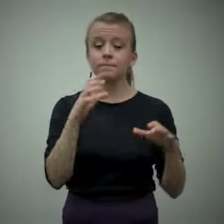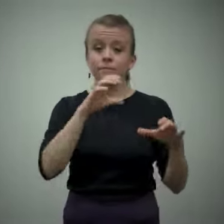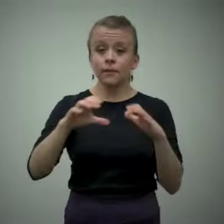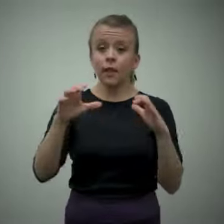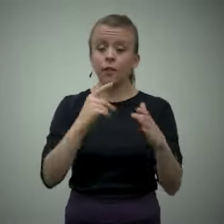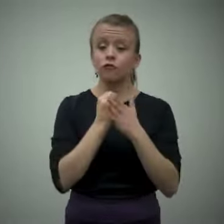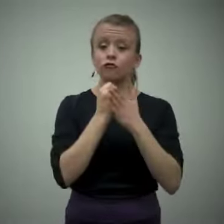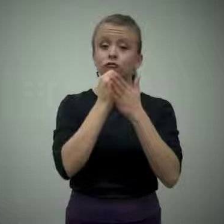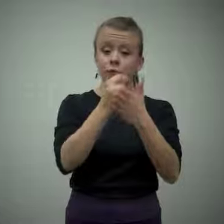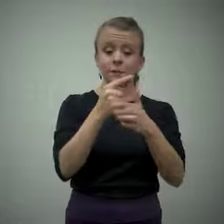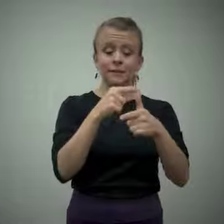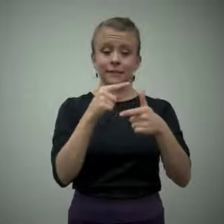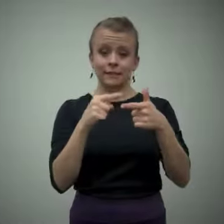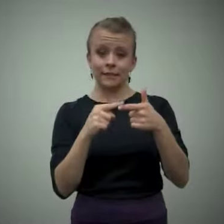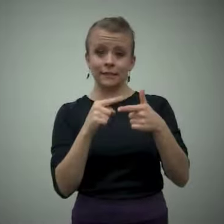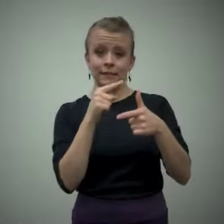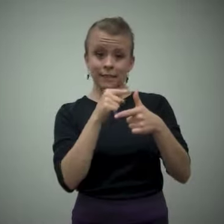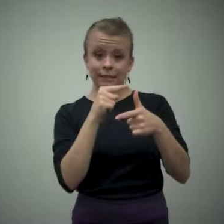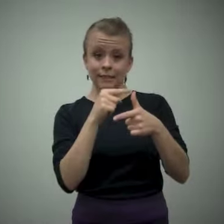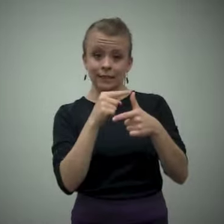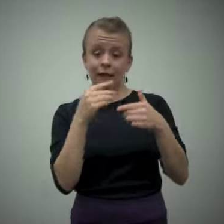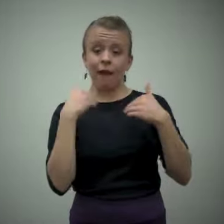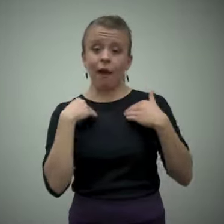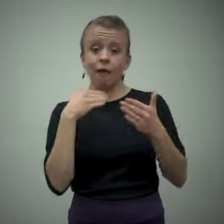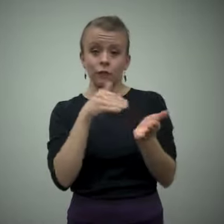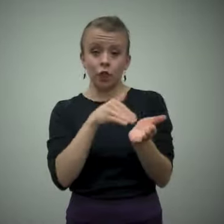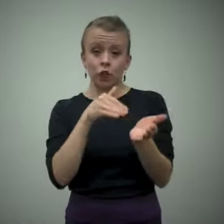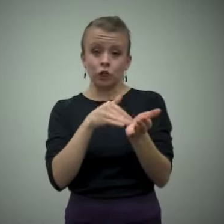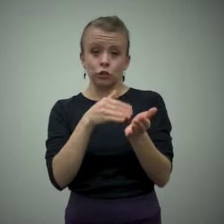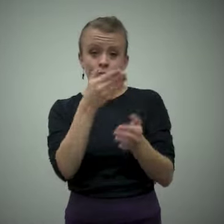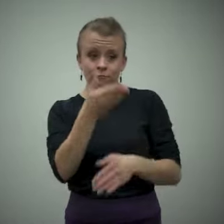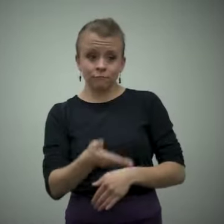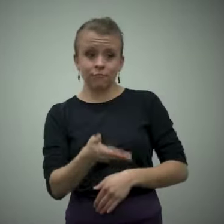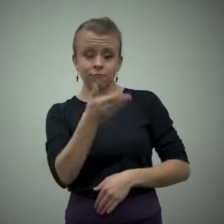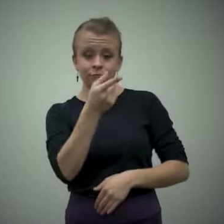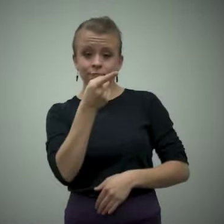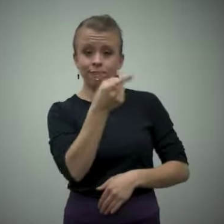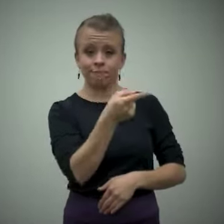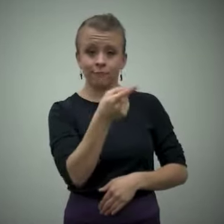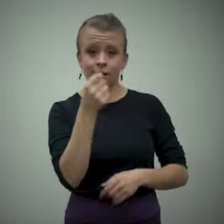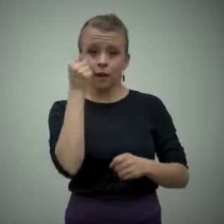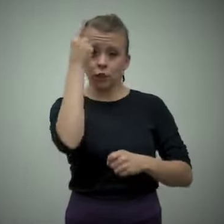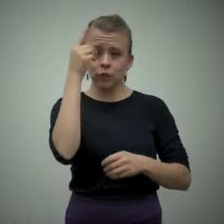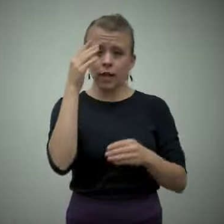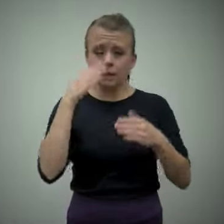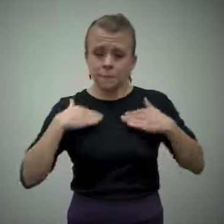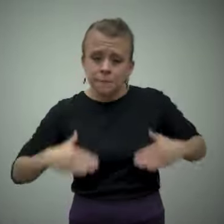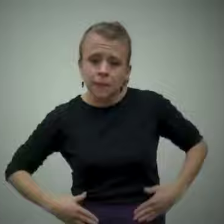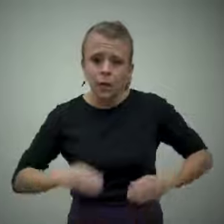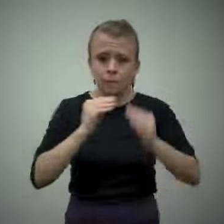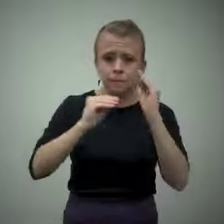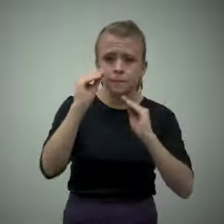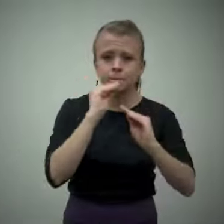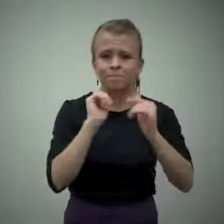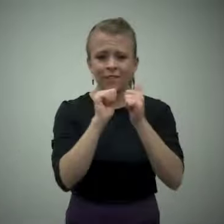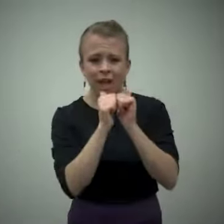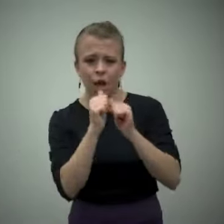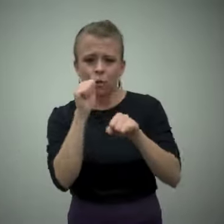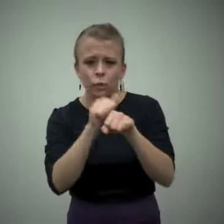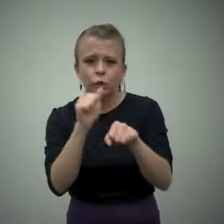plan is twofold. A doctor who understands the dynamics of movement and can accurately diagnose the